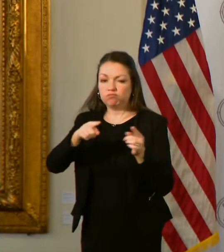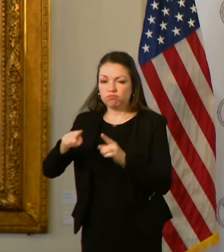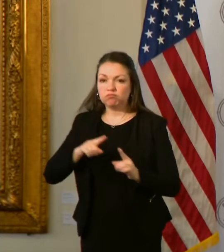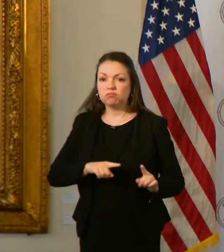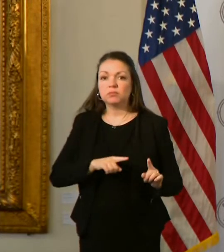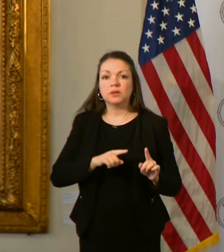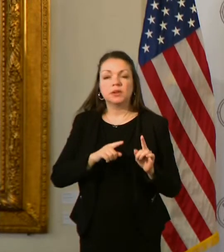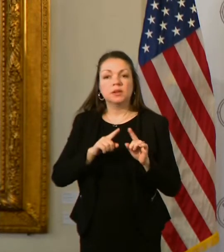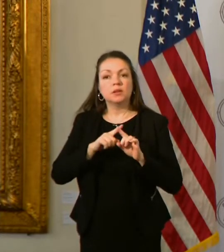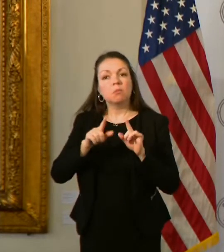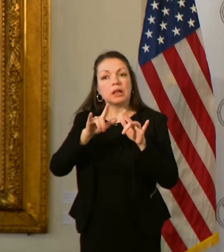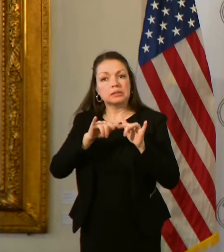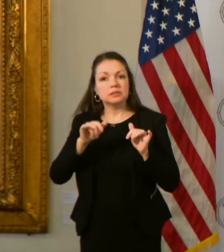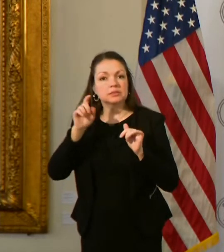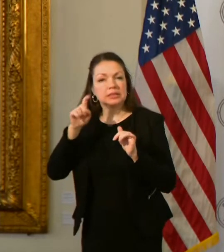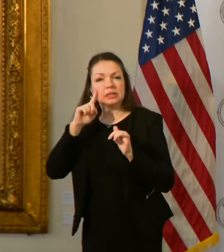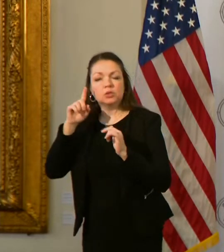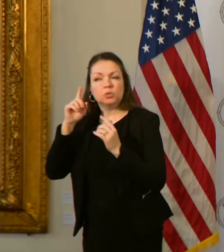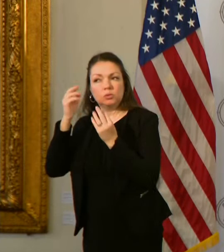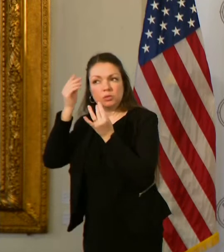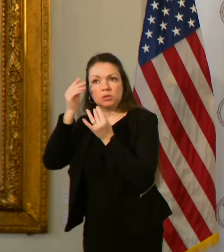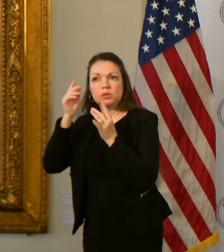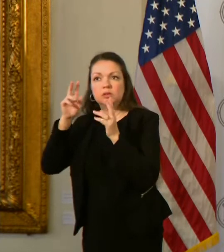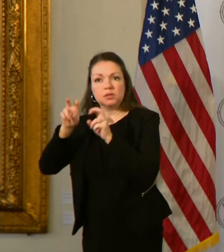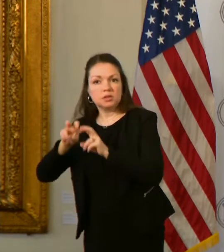stock of where we are as a country.